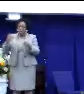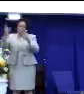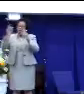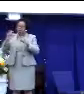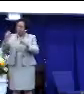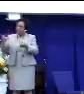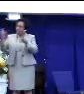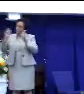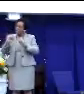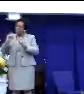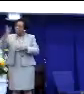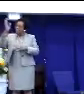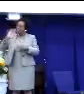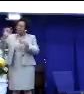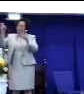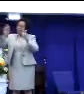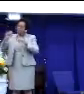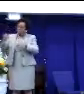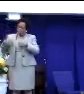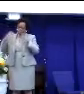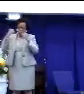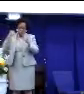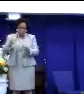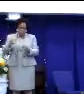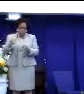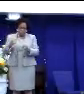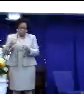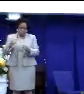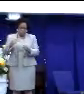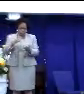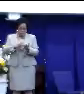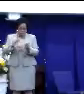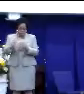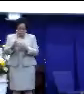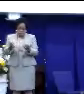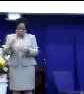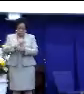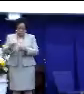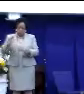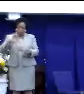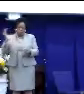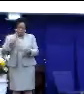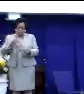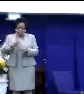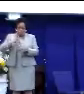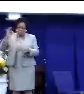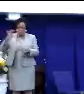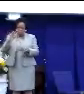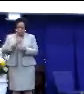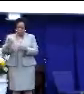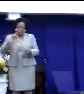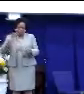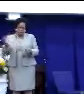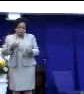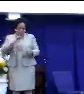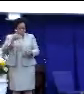powers when you go through the scriptures that will take care and it will encompass and fill our spirit, it will fill our soul, and